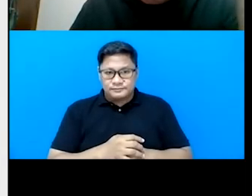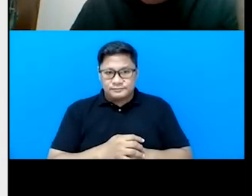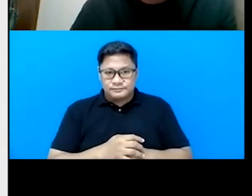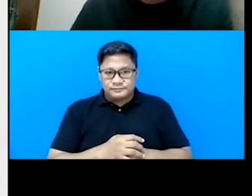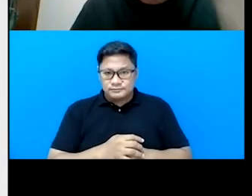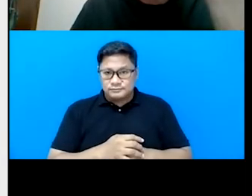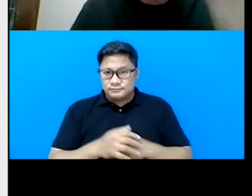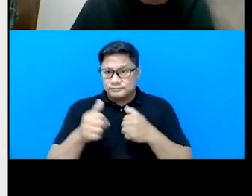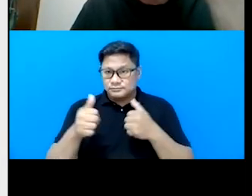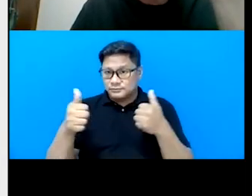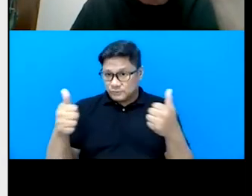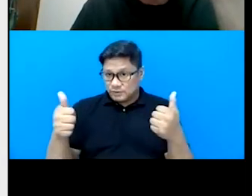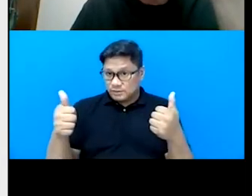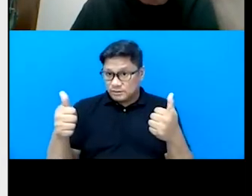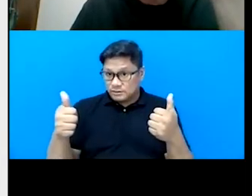Okay.